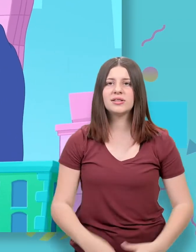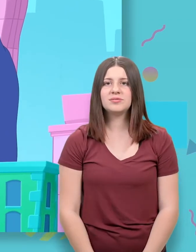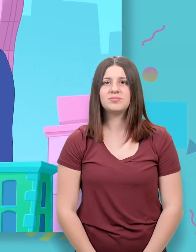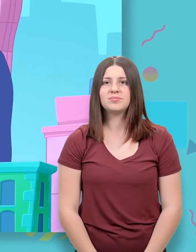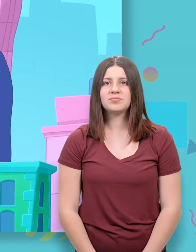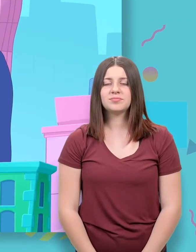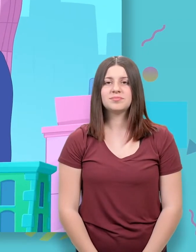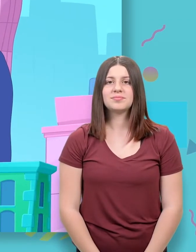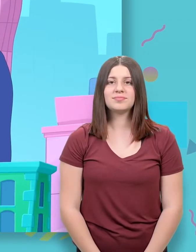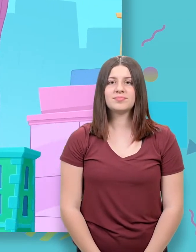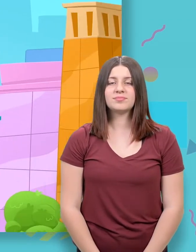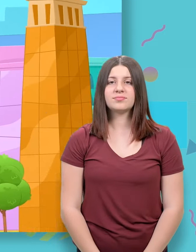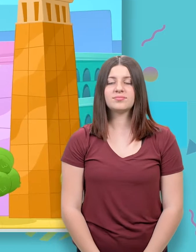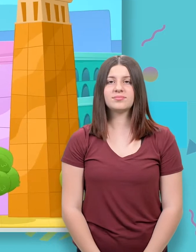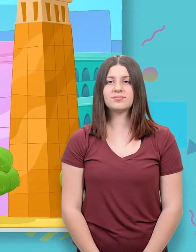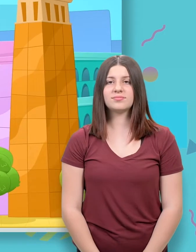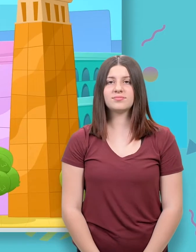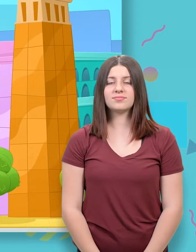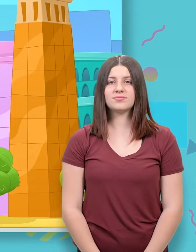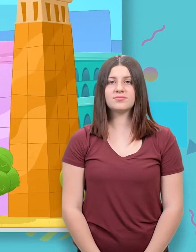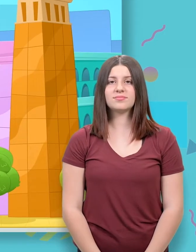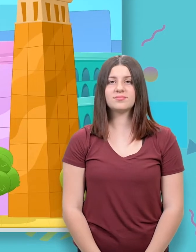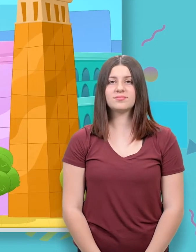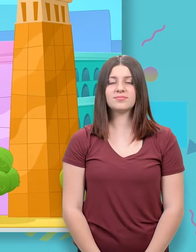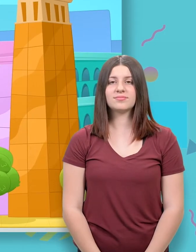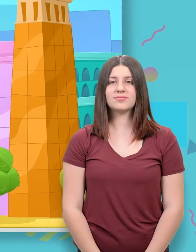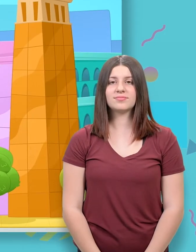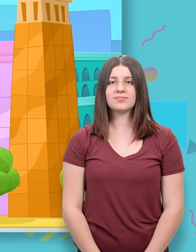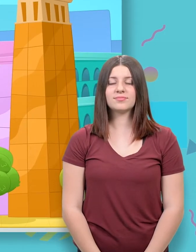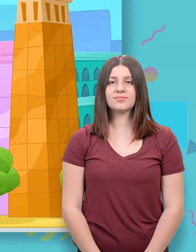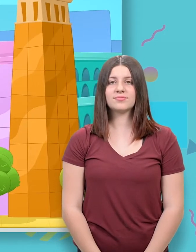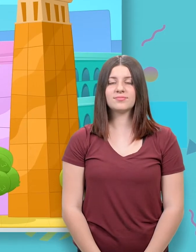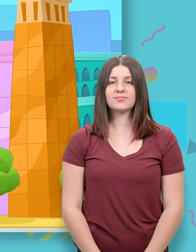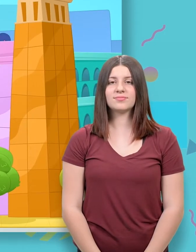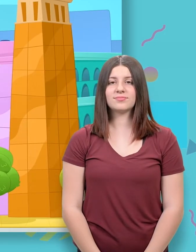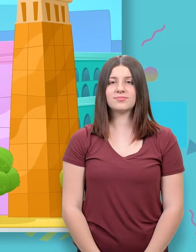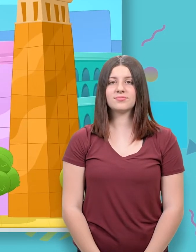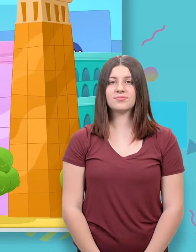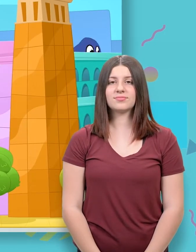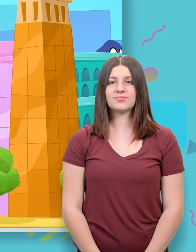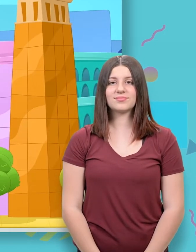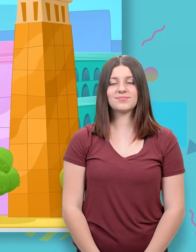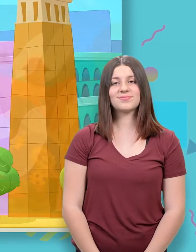Morphle, morph into